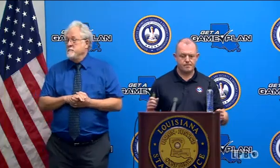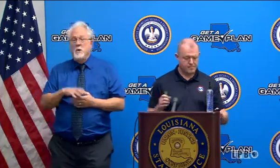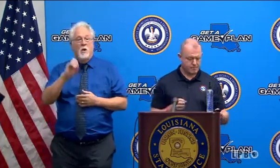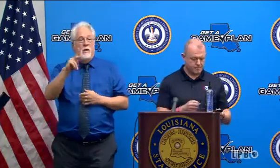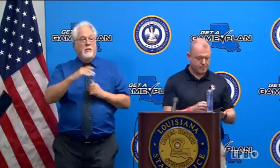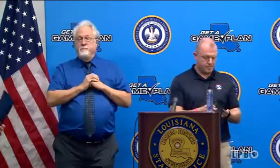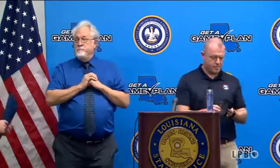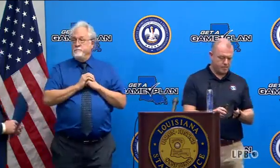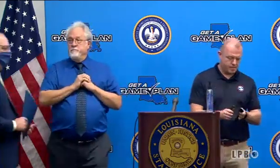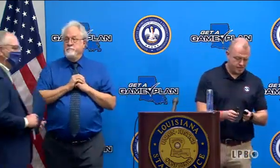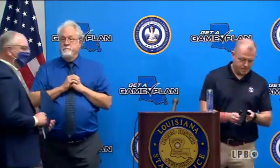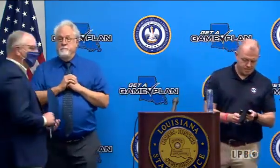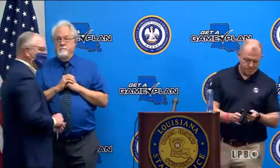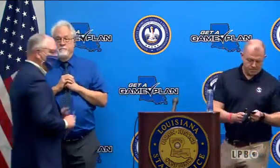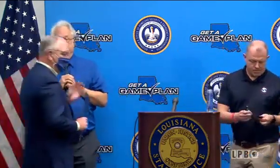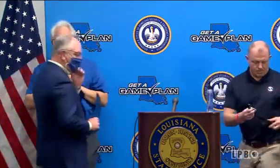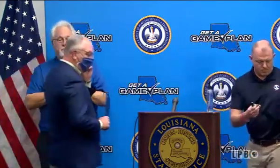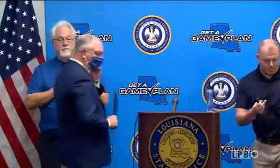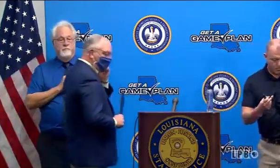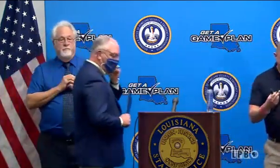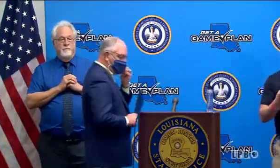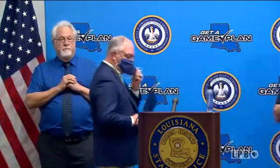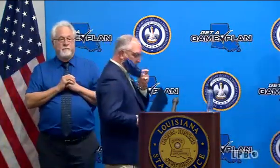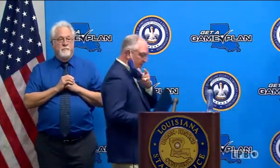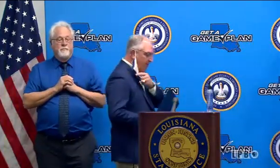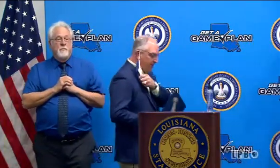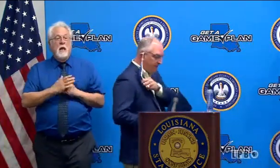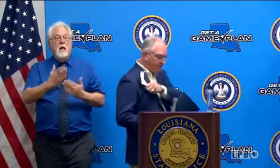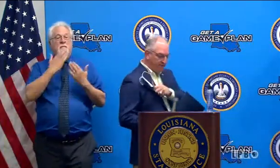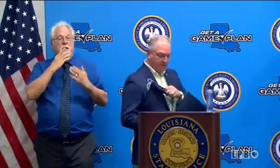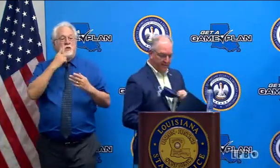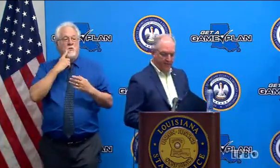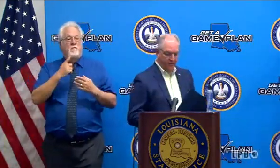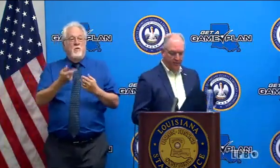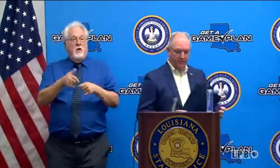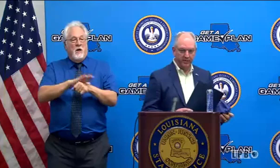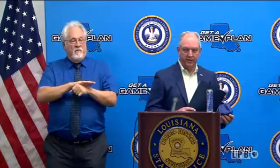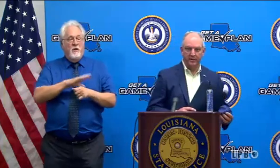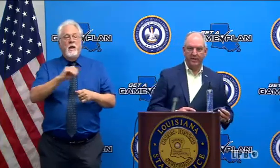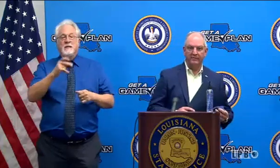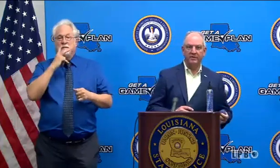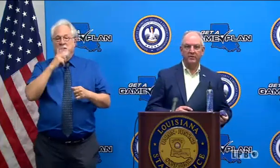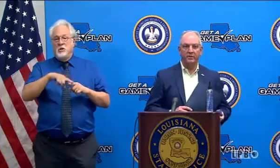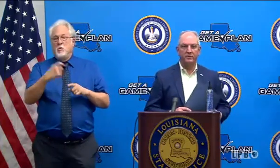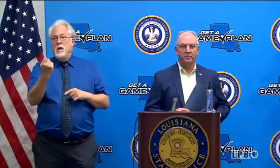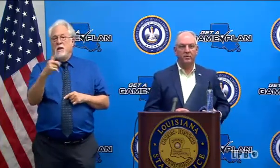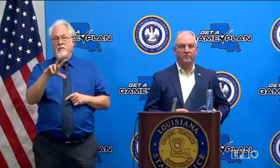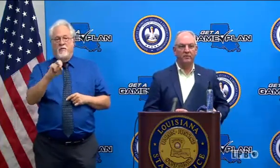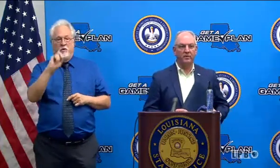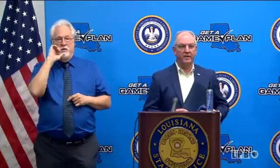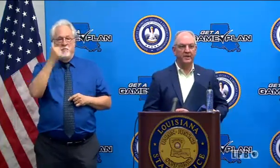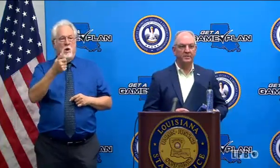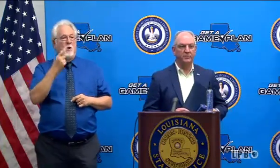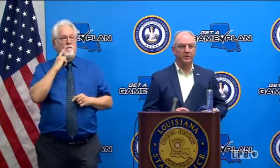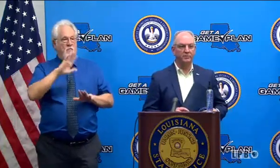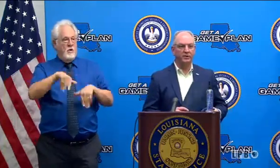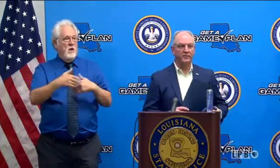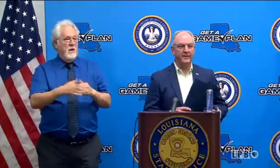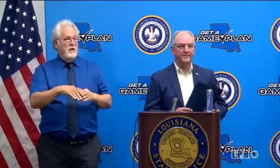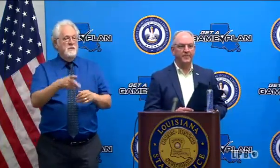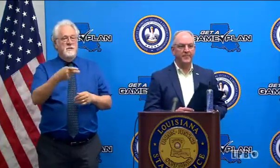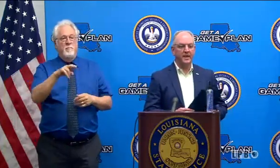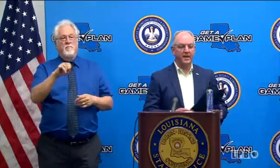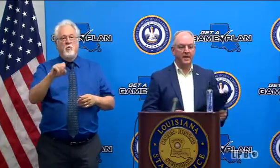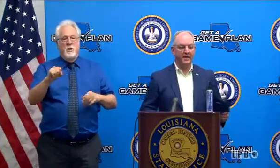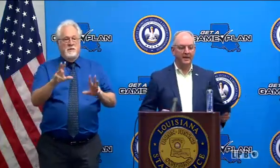Okay. I want to thank you all for continuing to cover this, and again, we will see you at 11:30 tomorrow for the next press